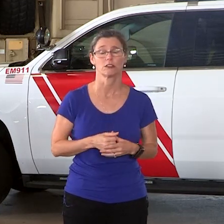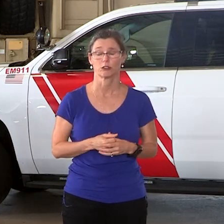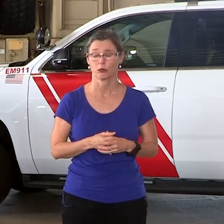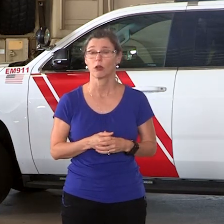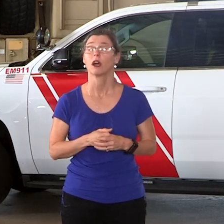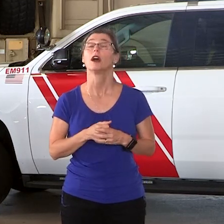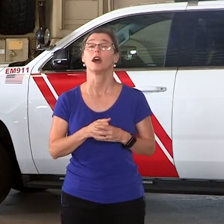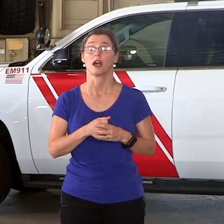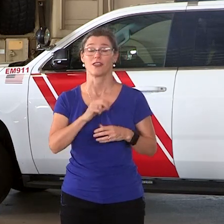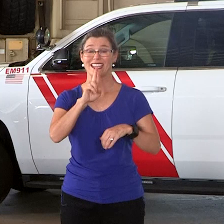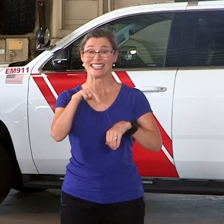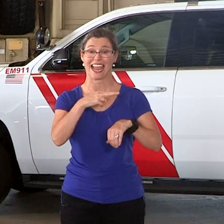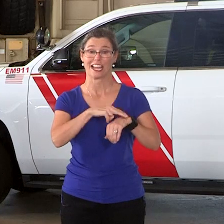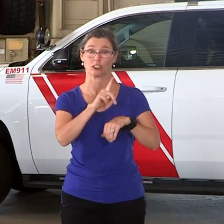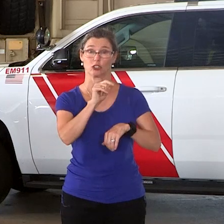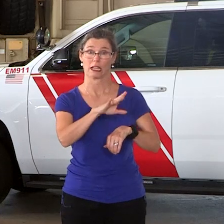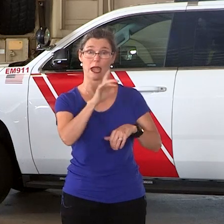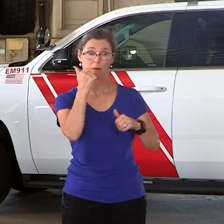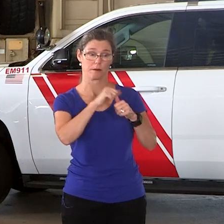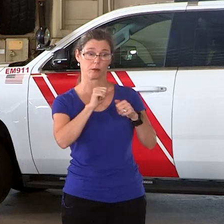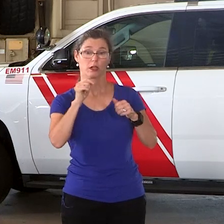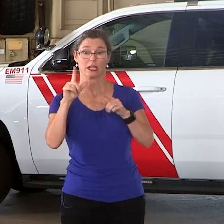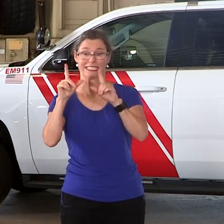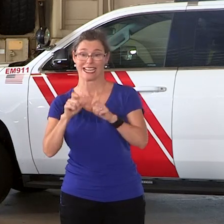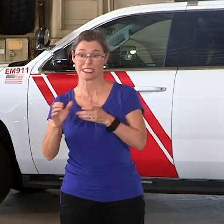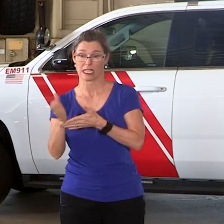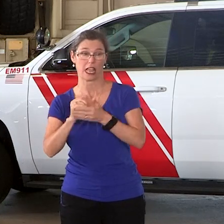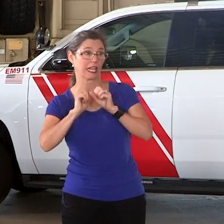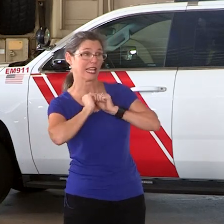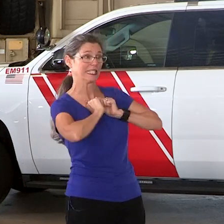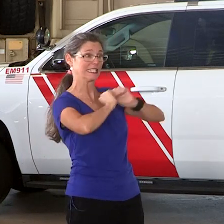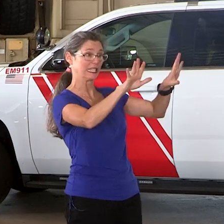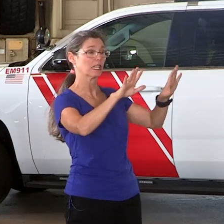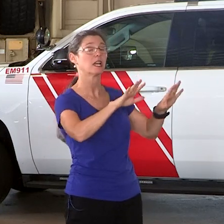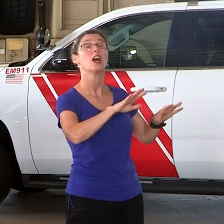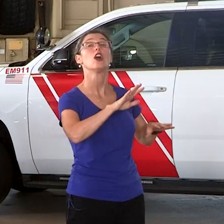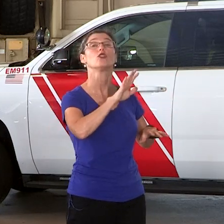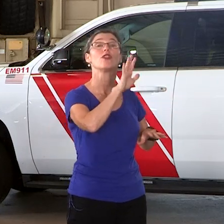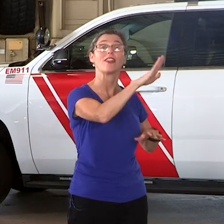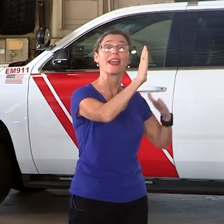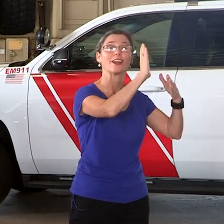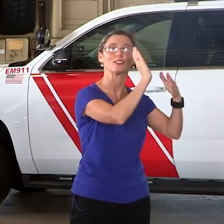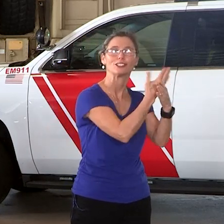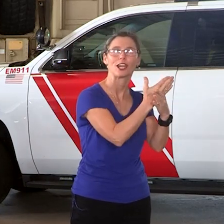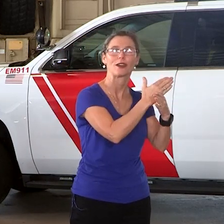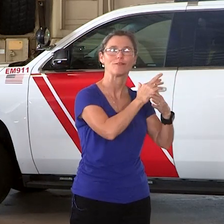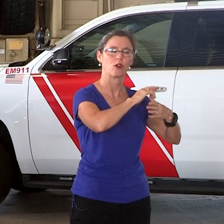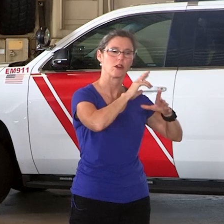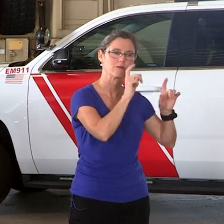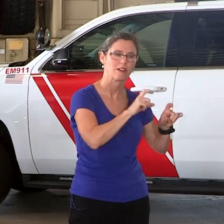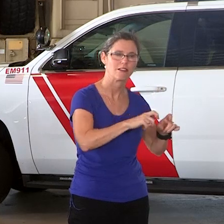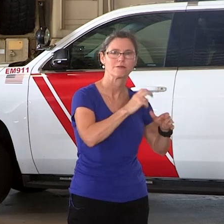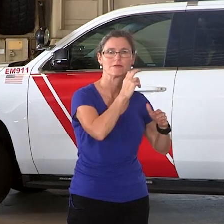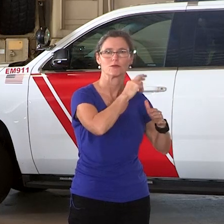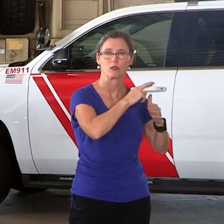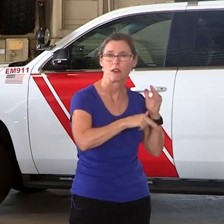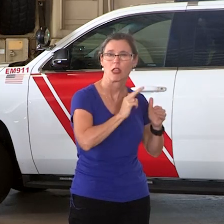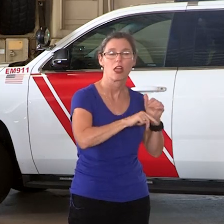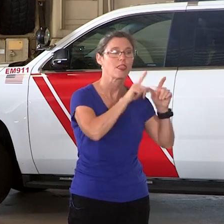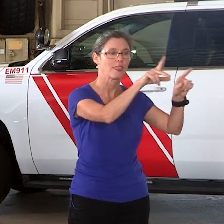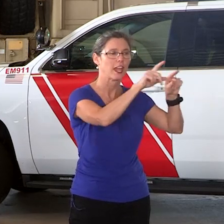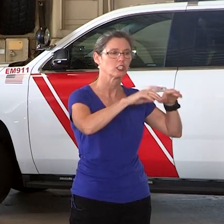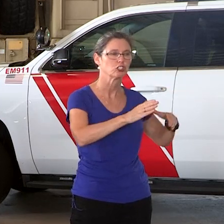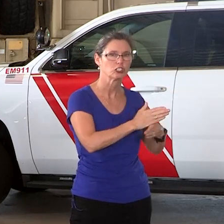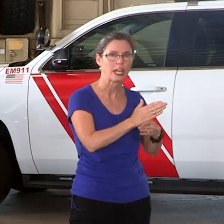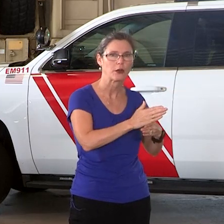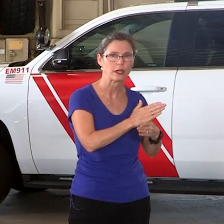the national labs are extending the testing to other facilities that they have as they get more reagents, and so that will temporarily